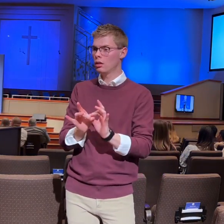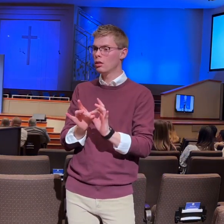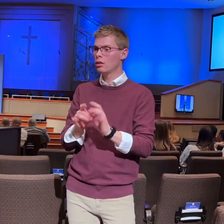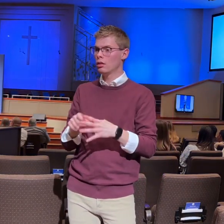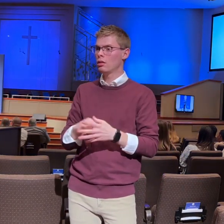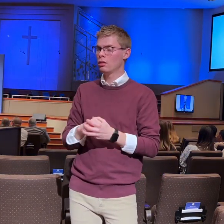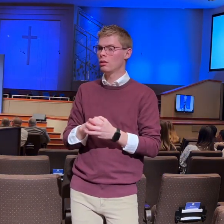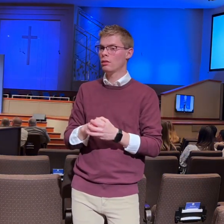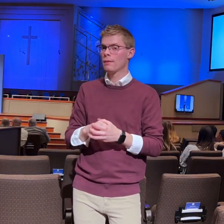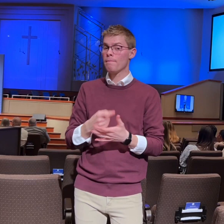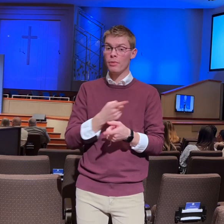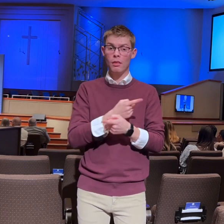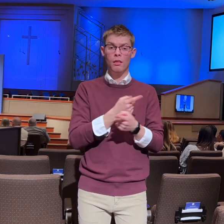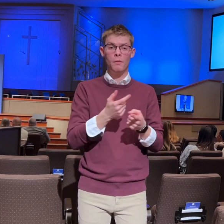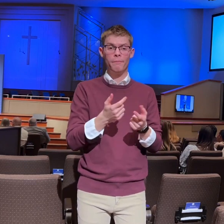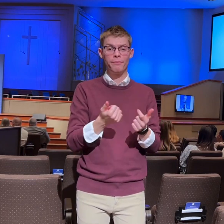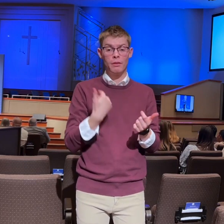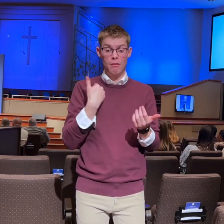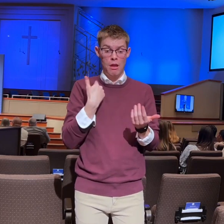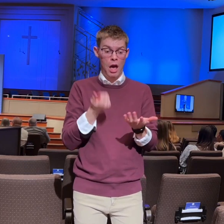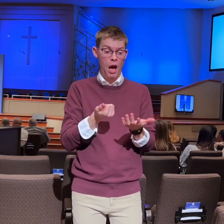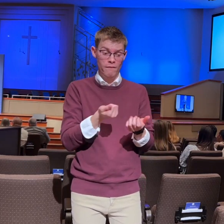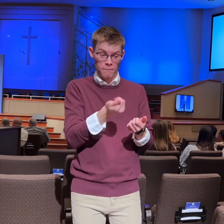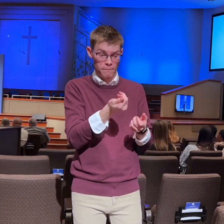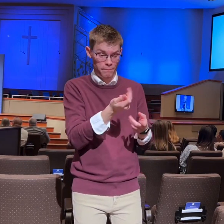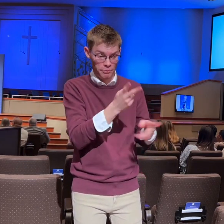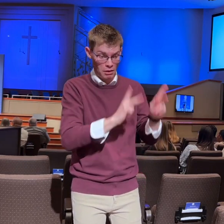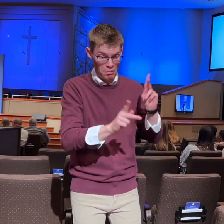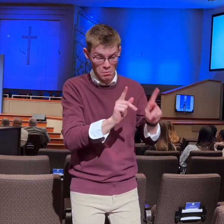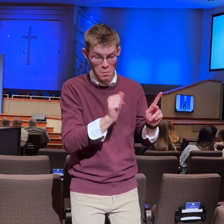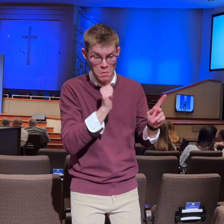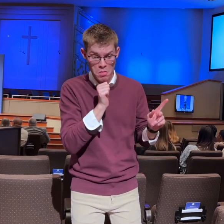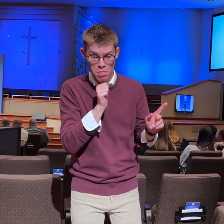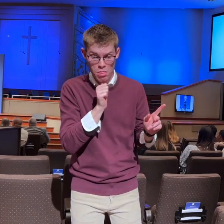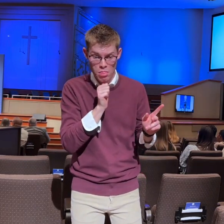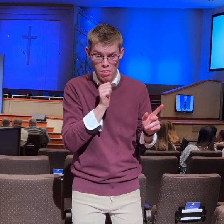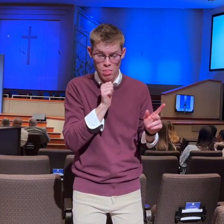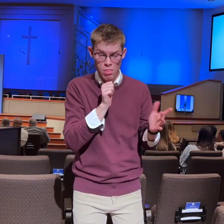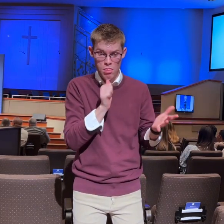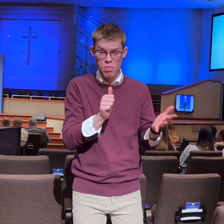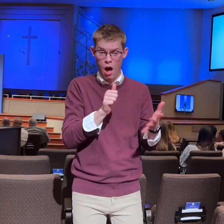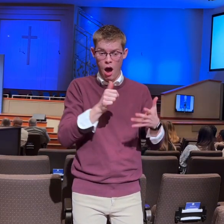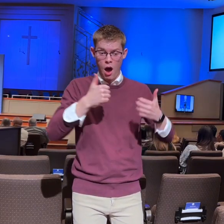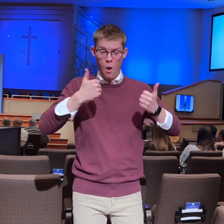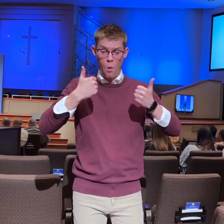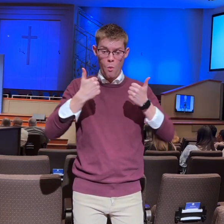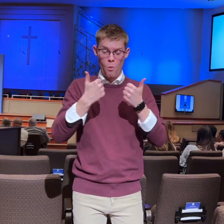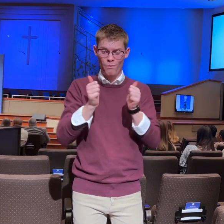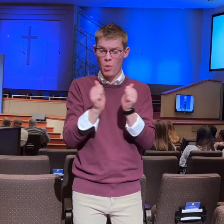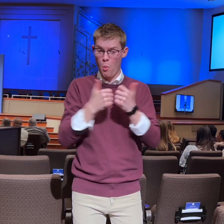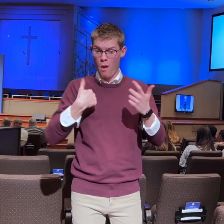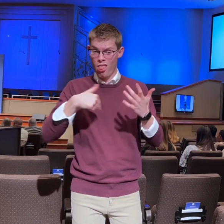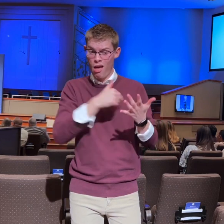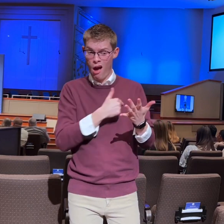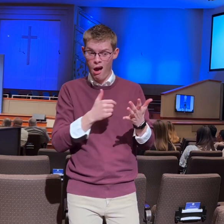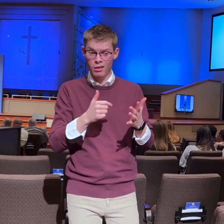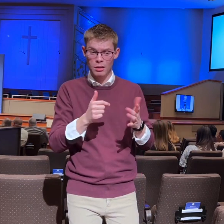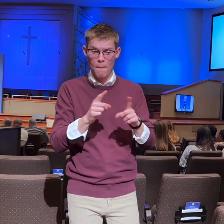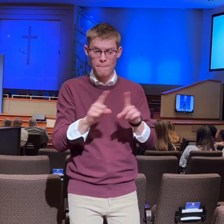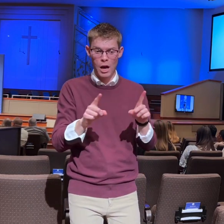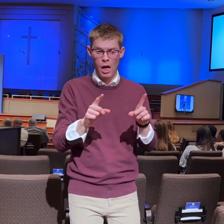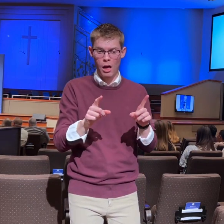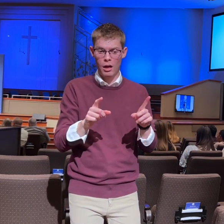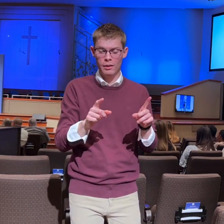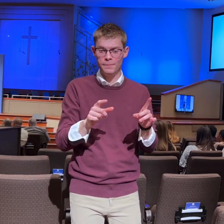this church, that is among us but not of us. And John says some of those that had gone